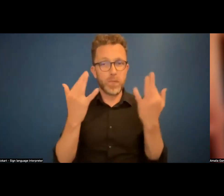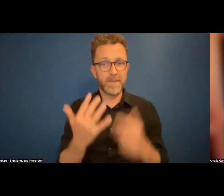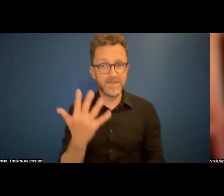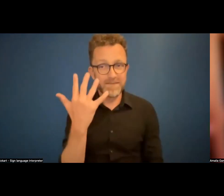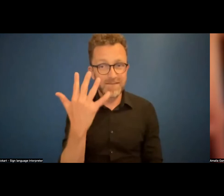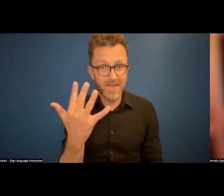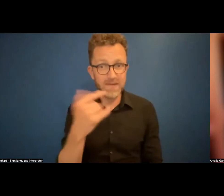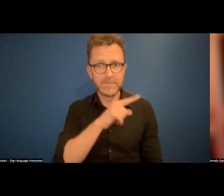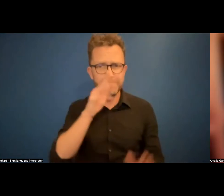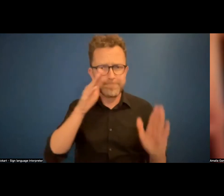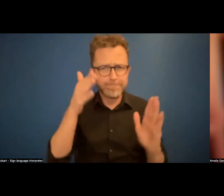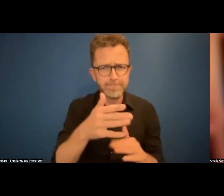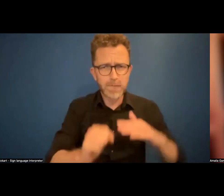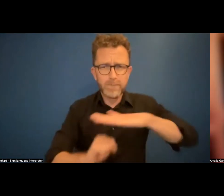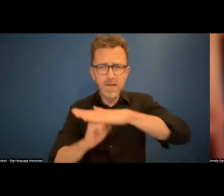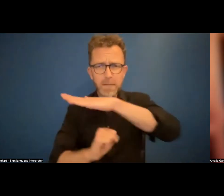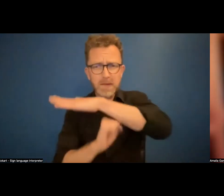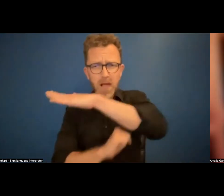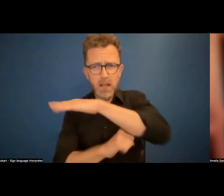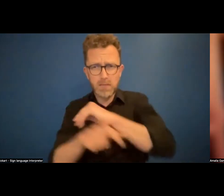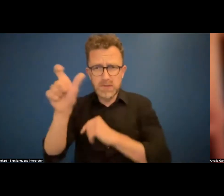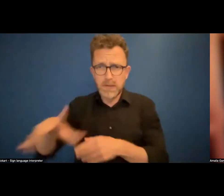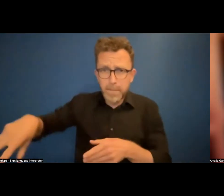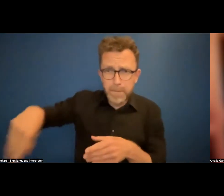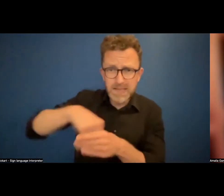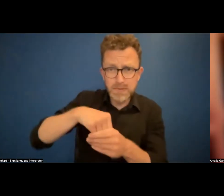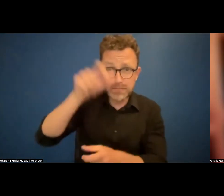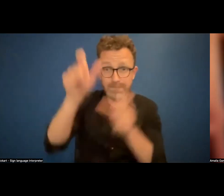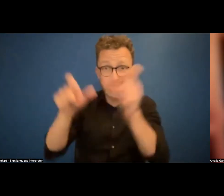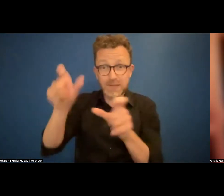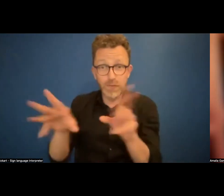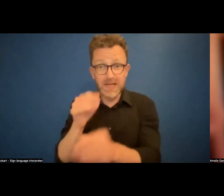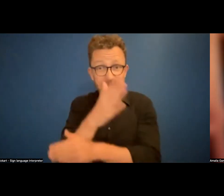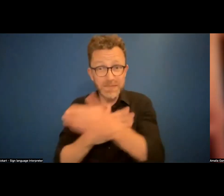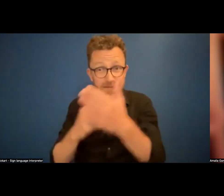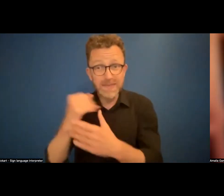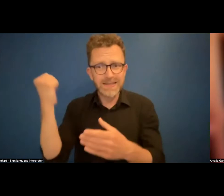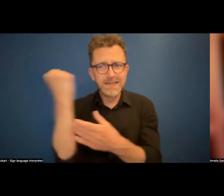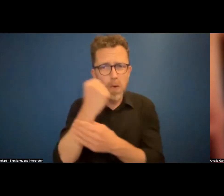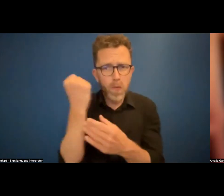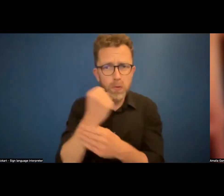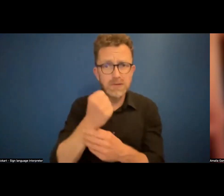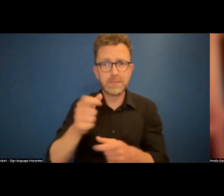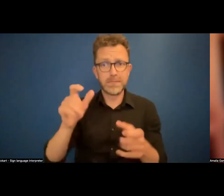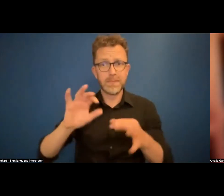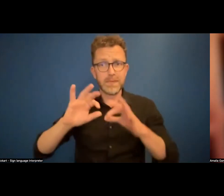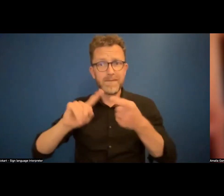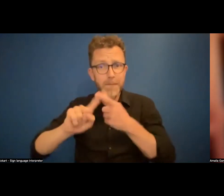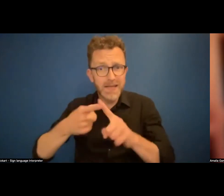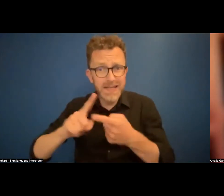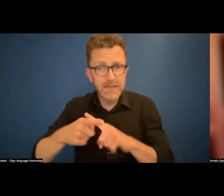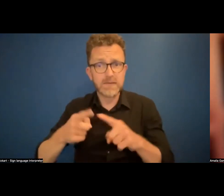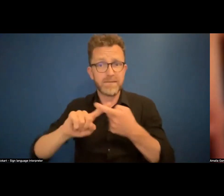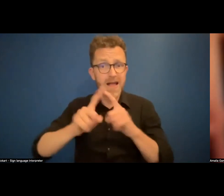for legislative harmonization, the transition process, right to equality,